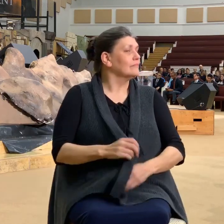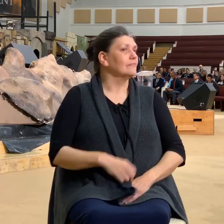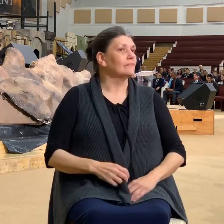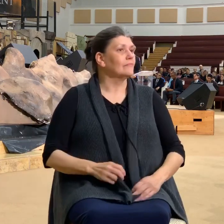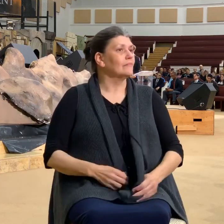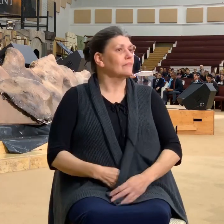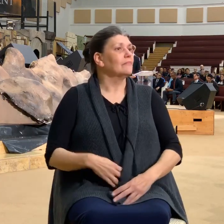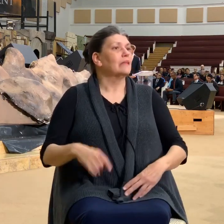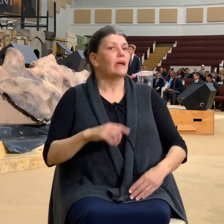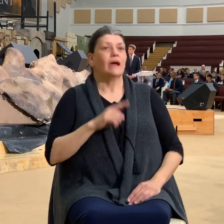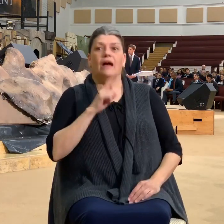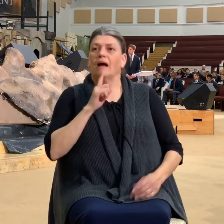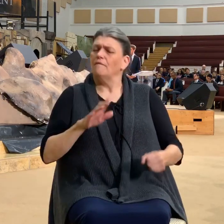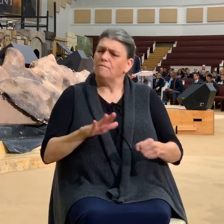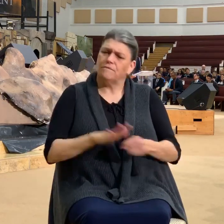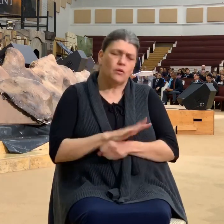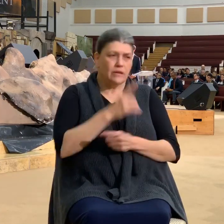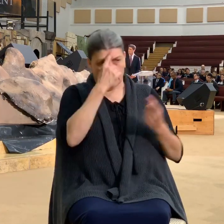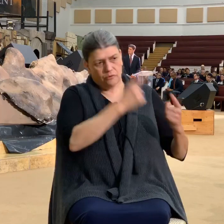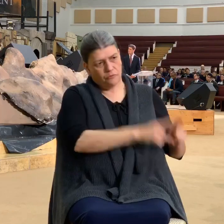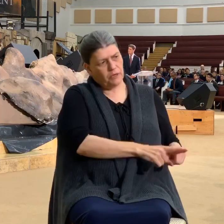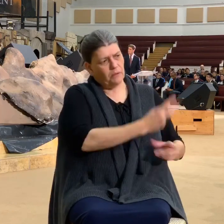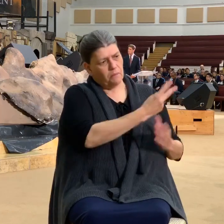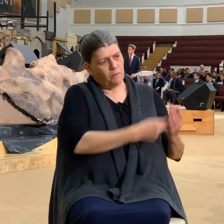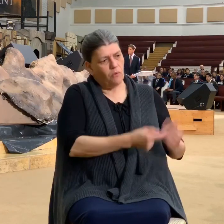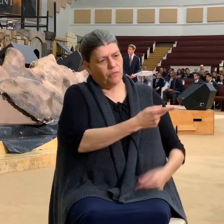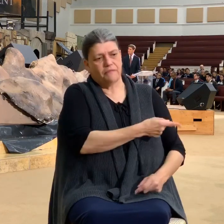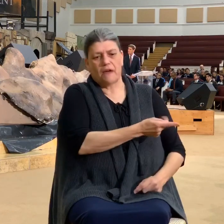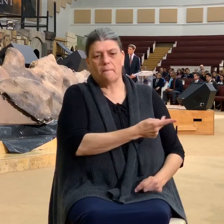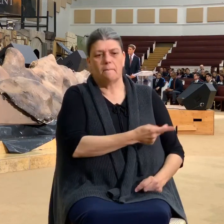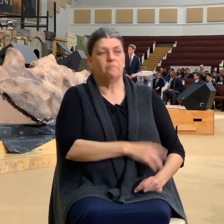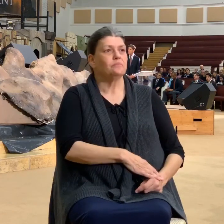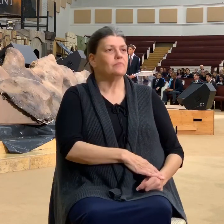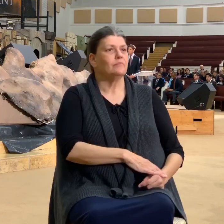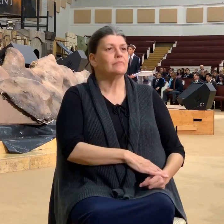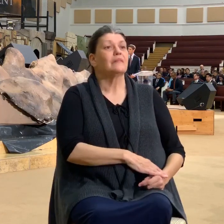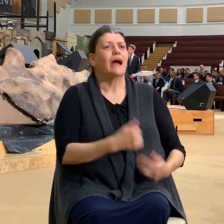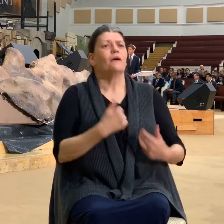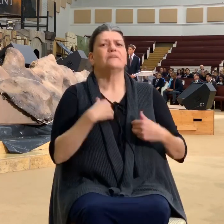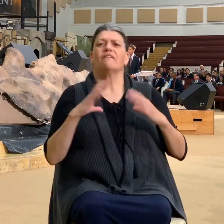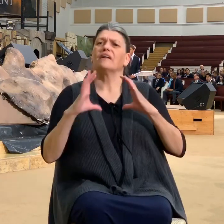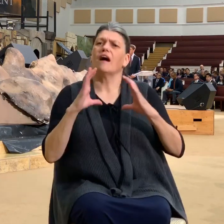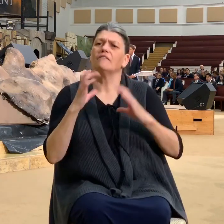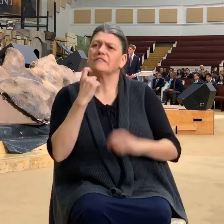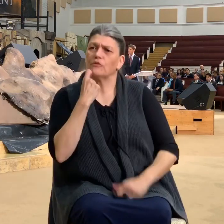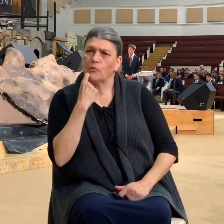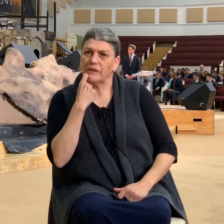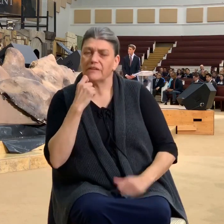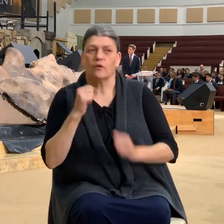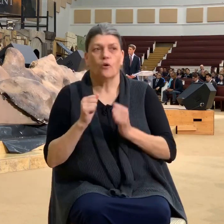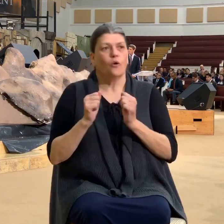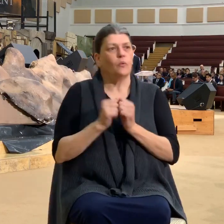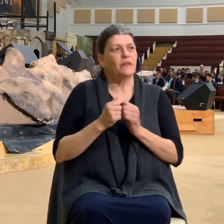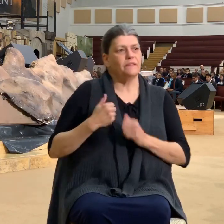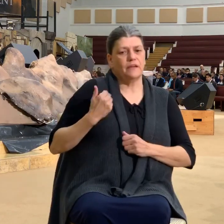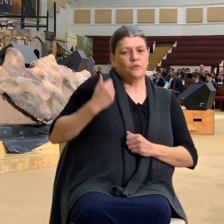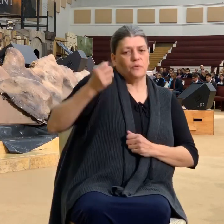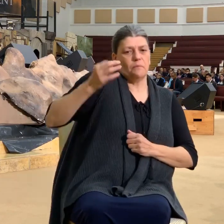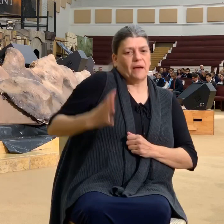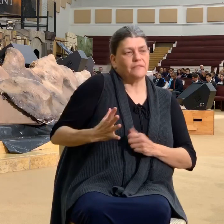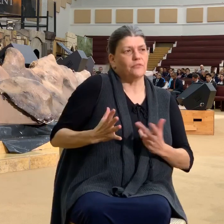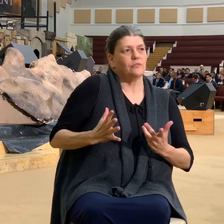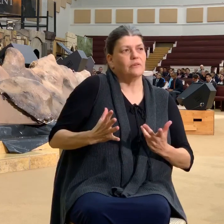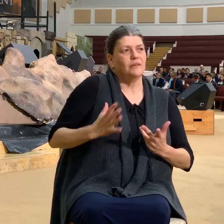I am in full agreement with both of them. I was having this conversation recently with our youth pastor, my son,